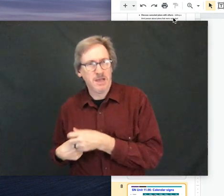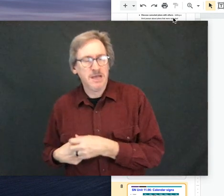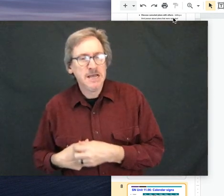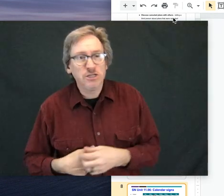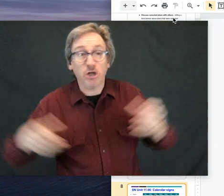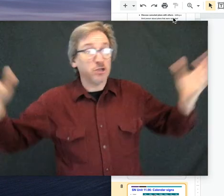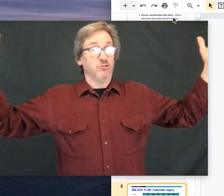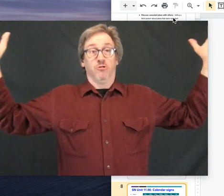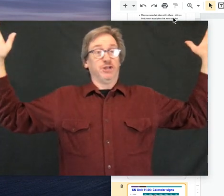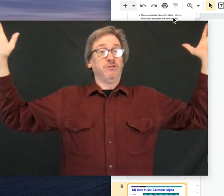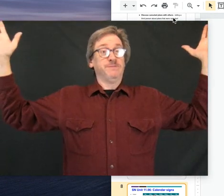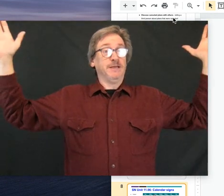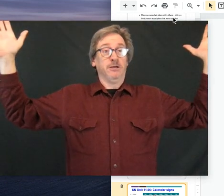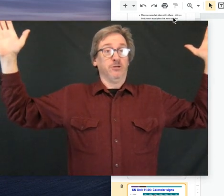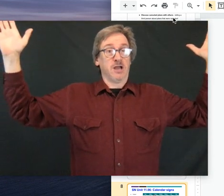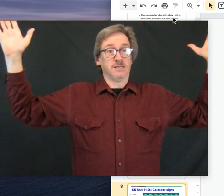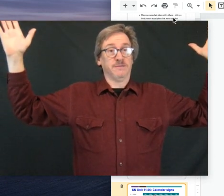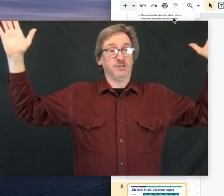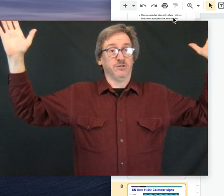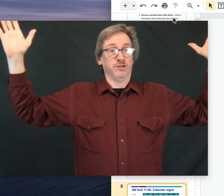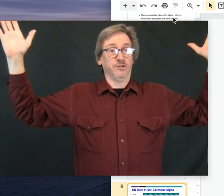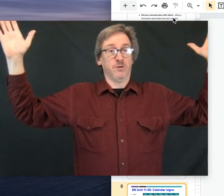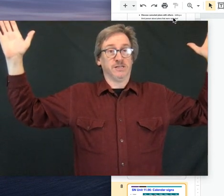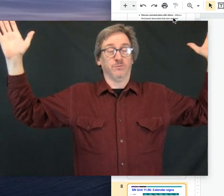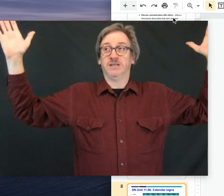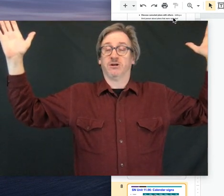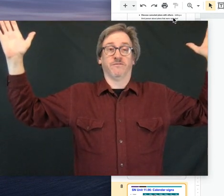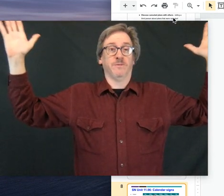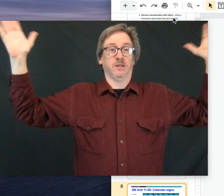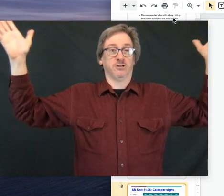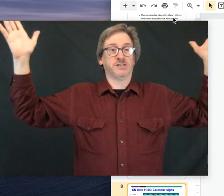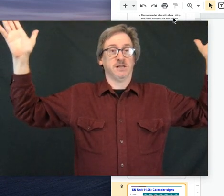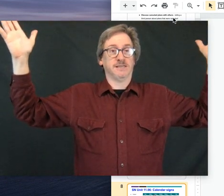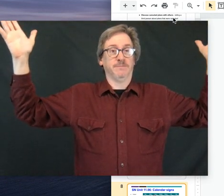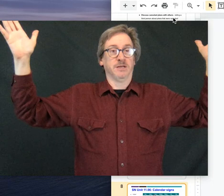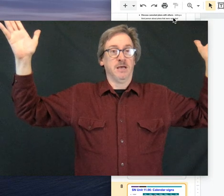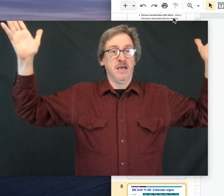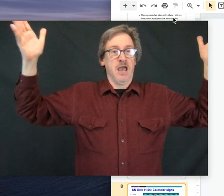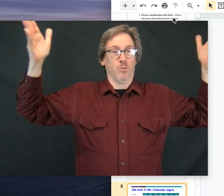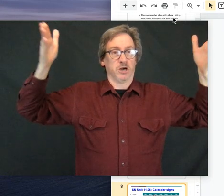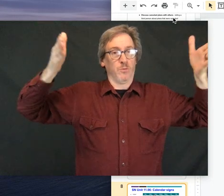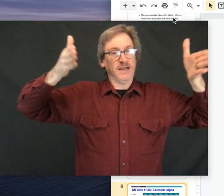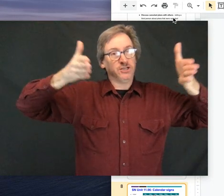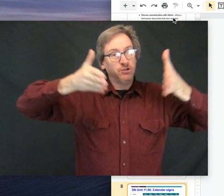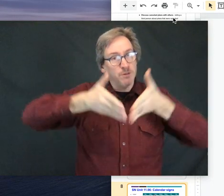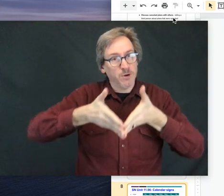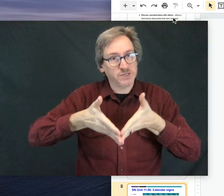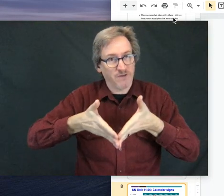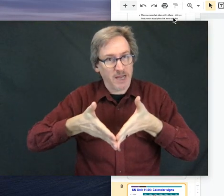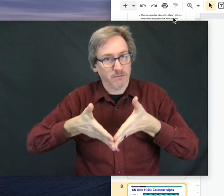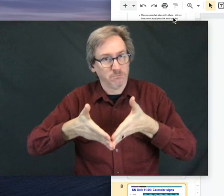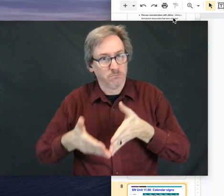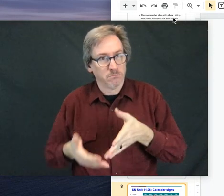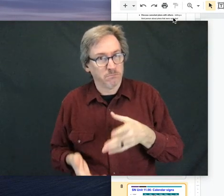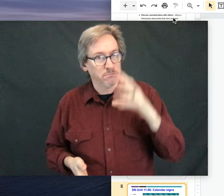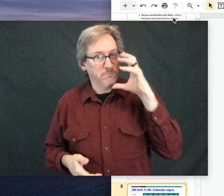Okay. Generally speaking, the concepts you'll notice, we start from the largest concepts and work our way to the most